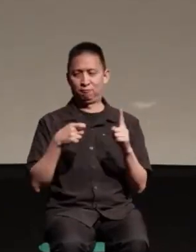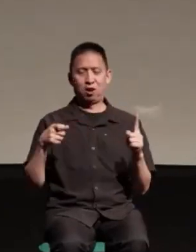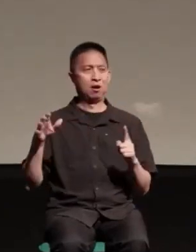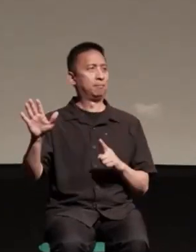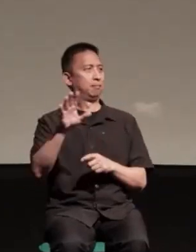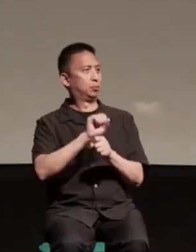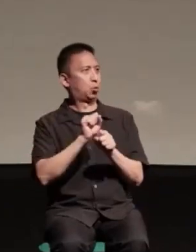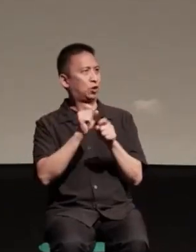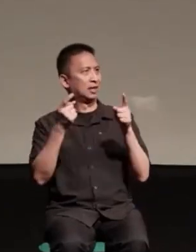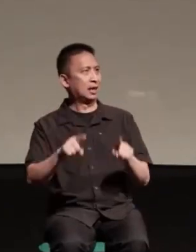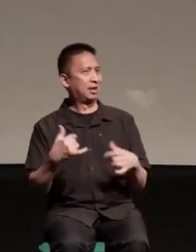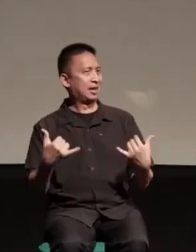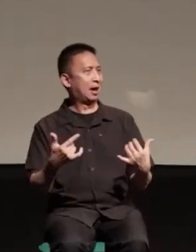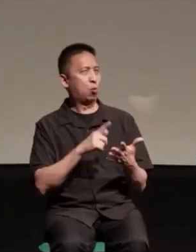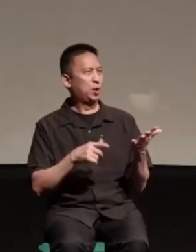is happening?